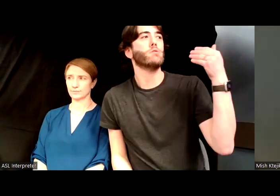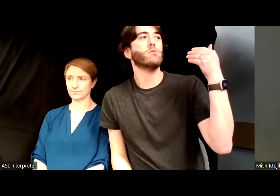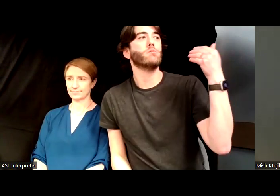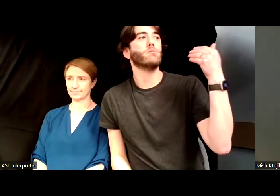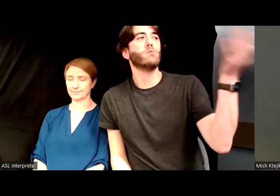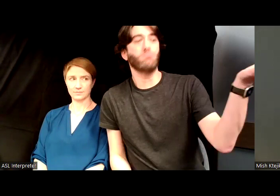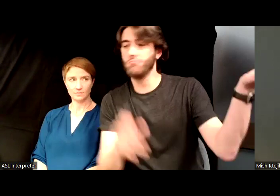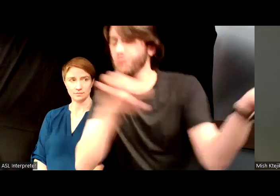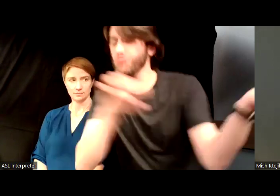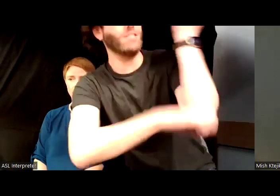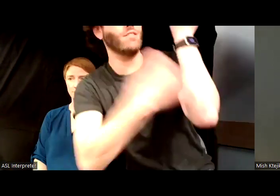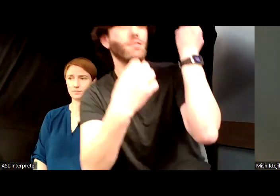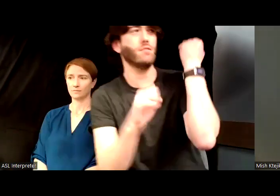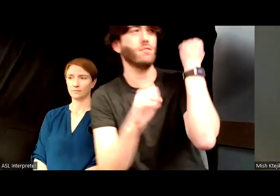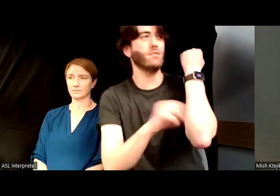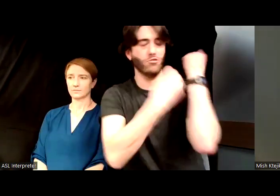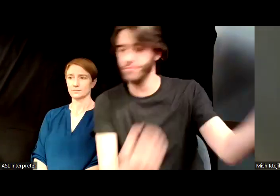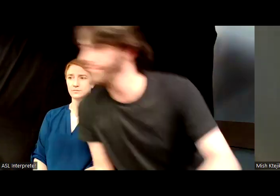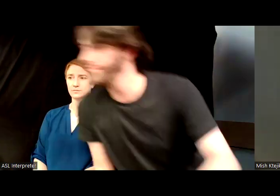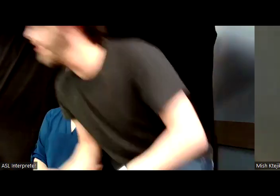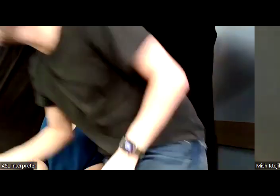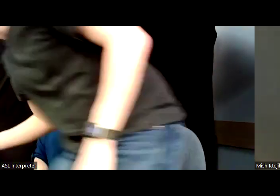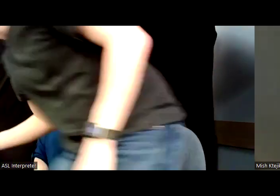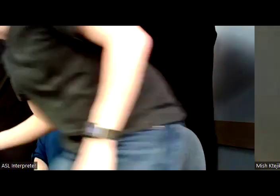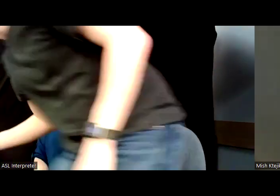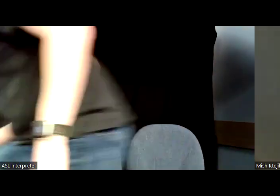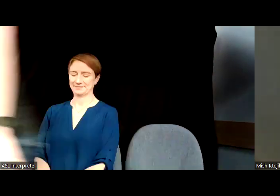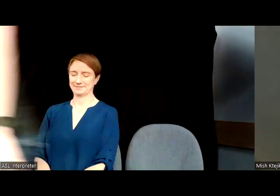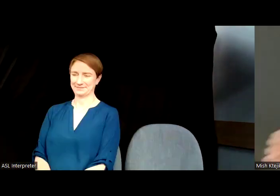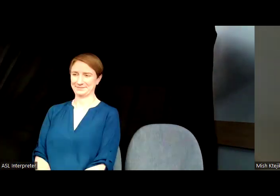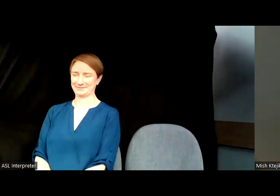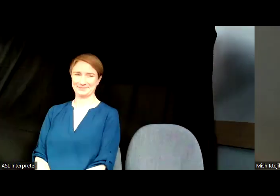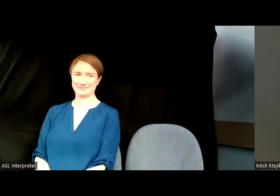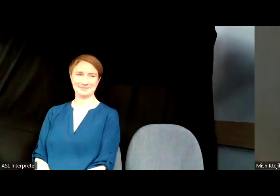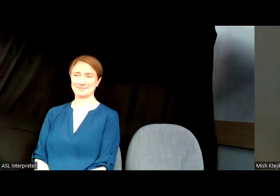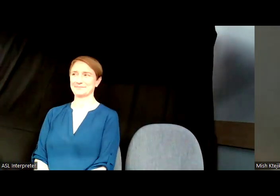This is Jack. Go ahead, Eric. Eric, yep, go ahead, Eric.